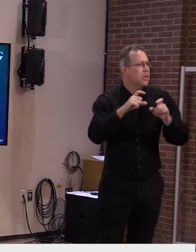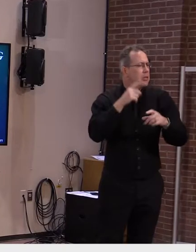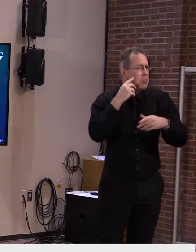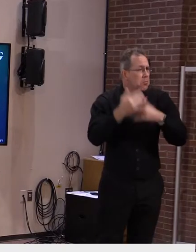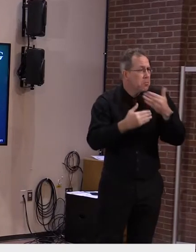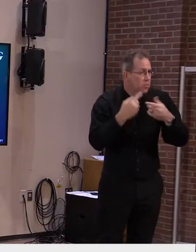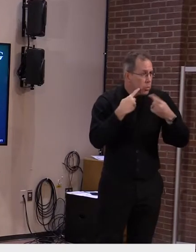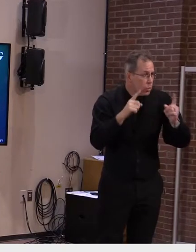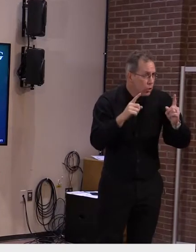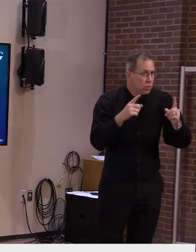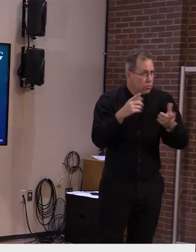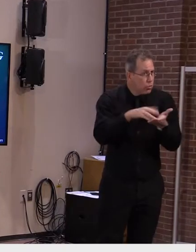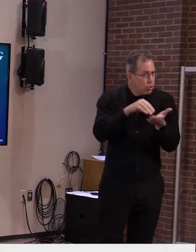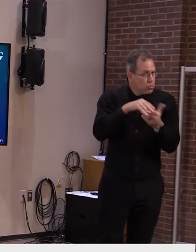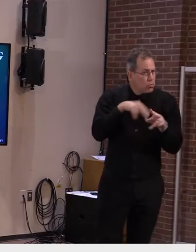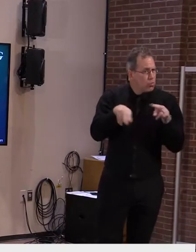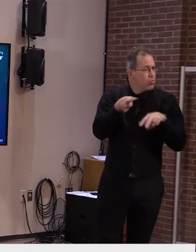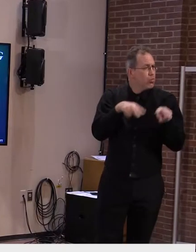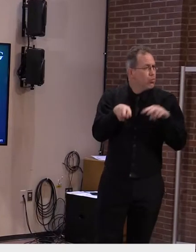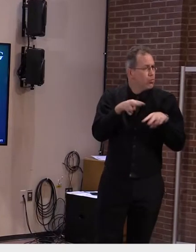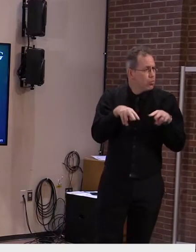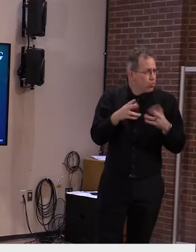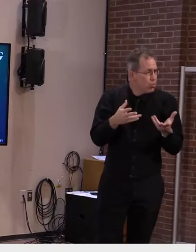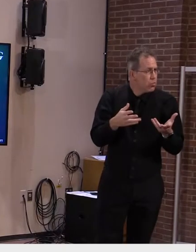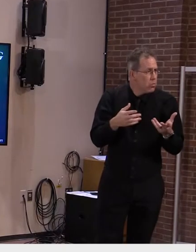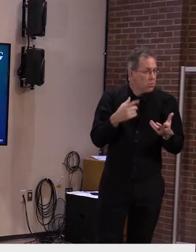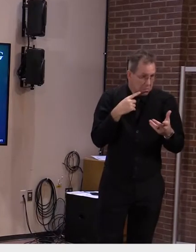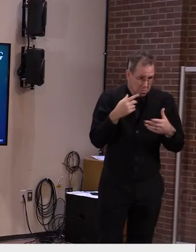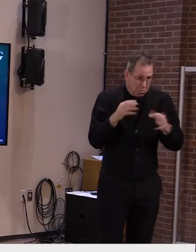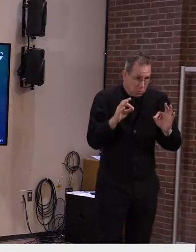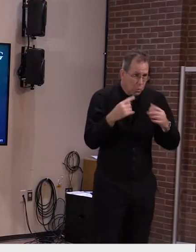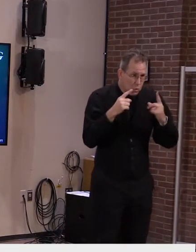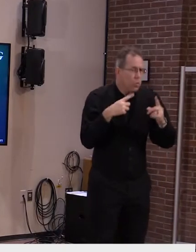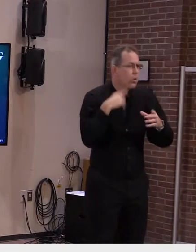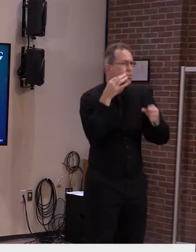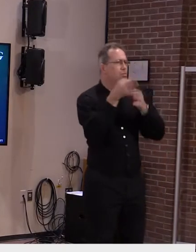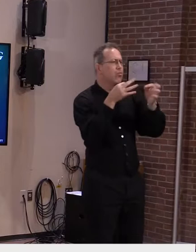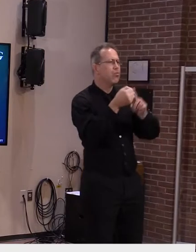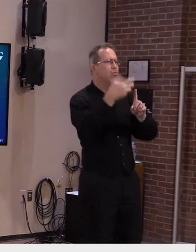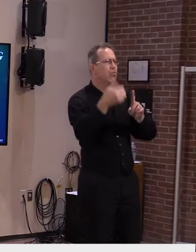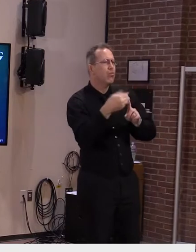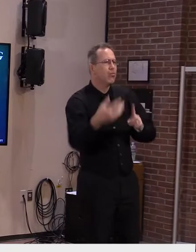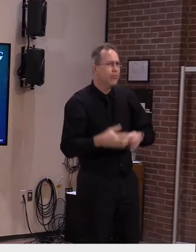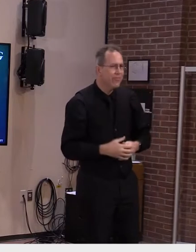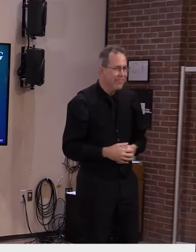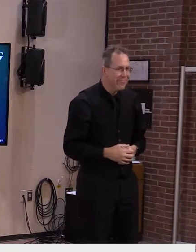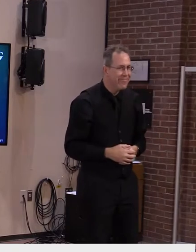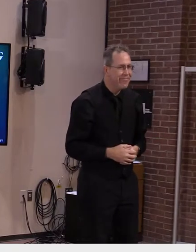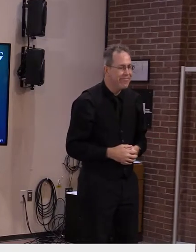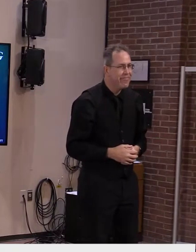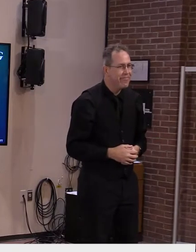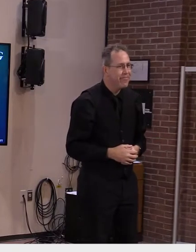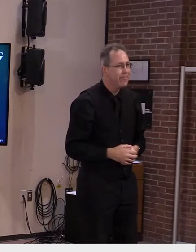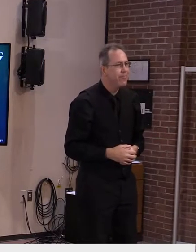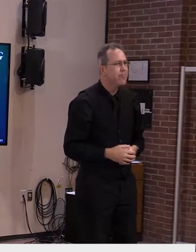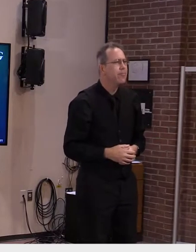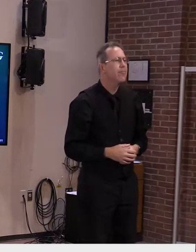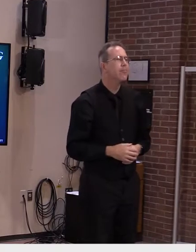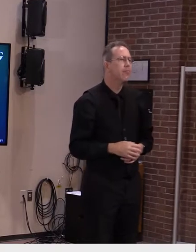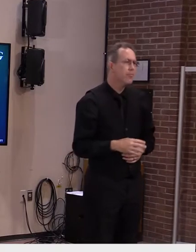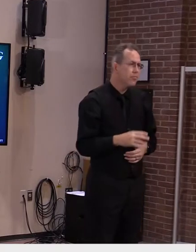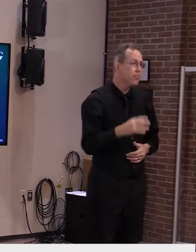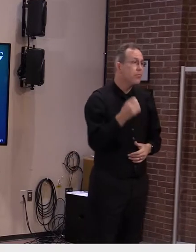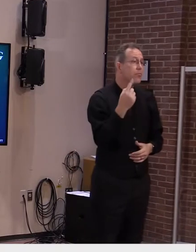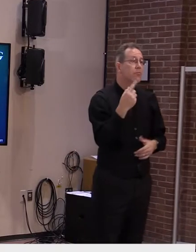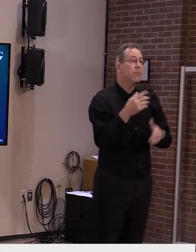thought of the technology. And like I said, overall people thought it went very